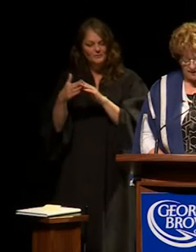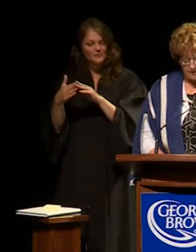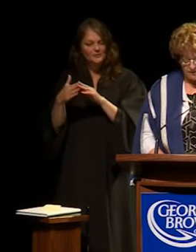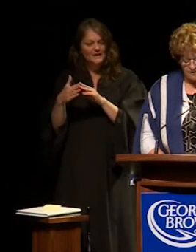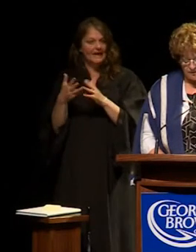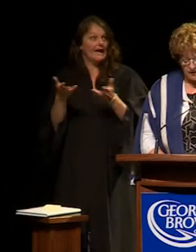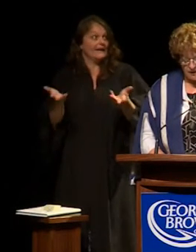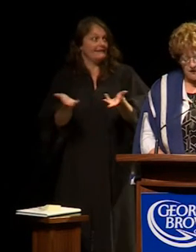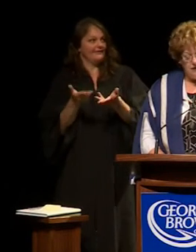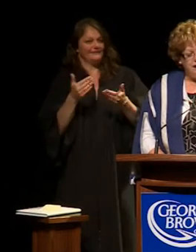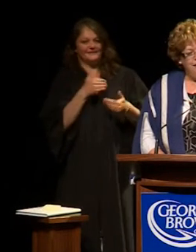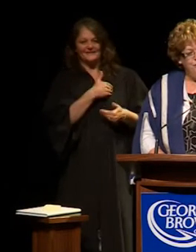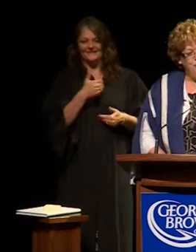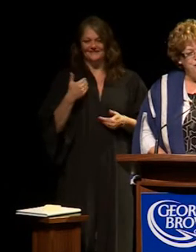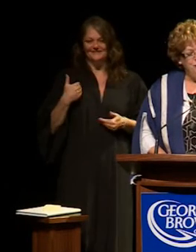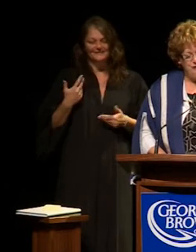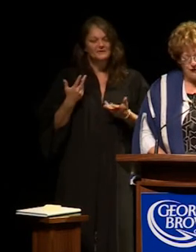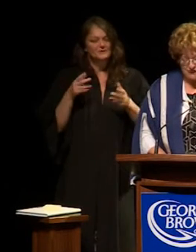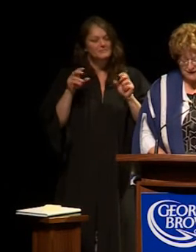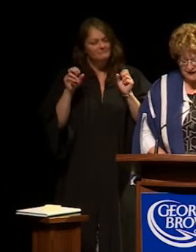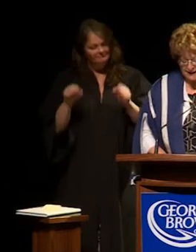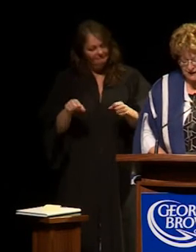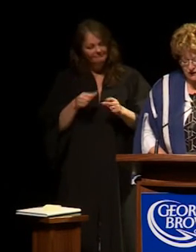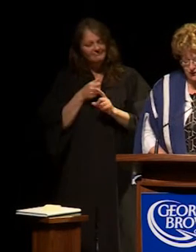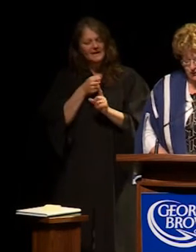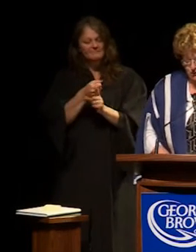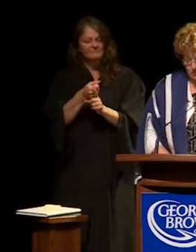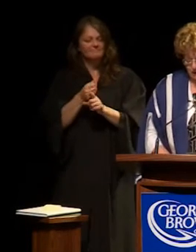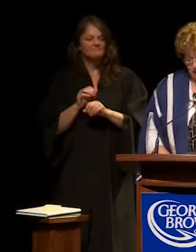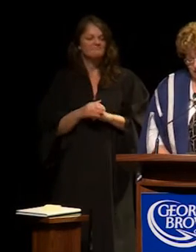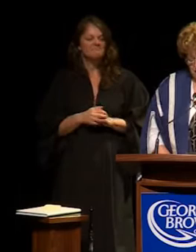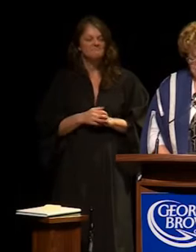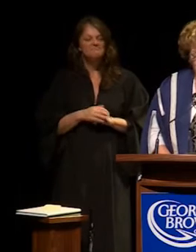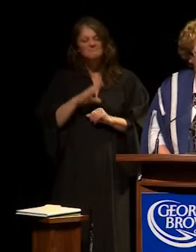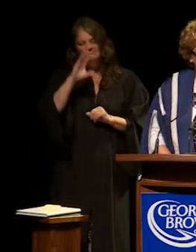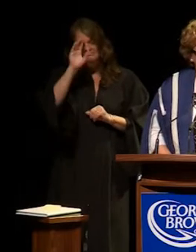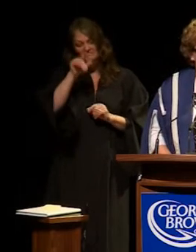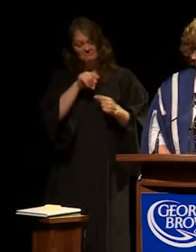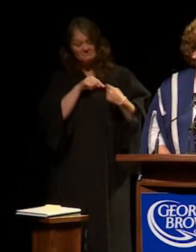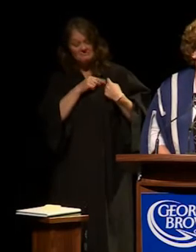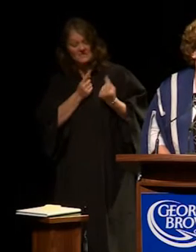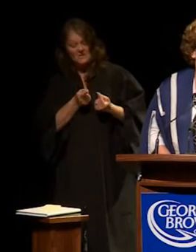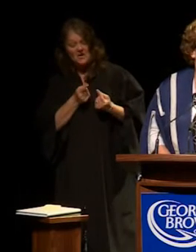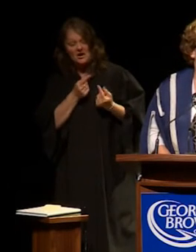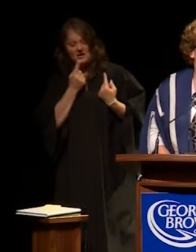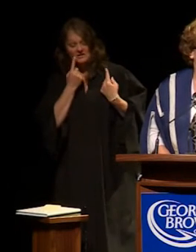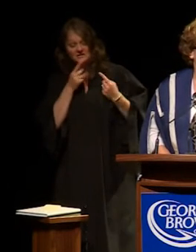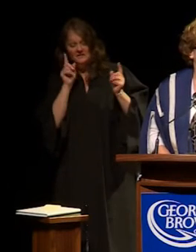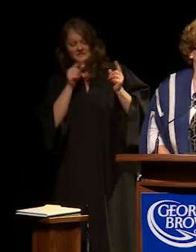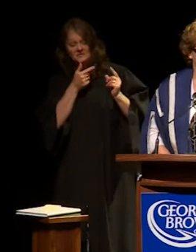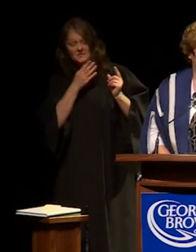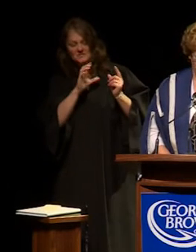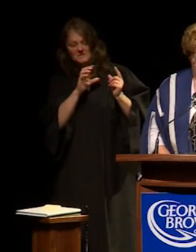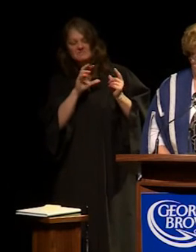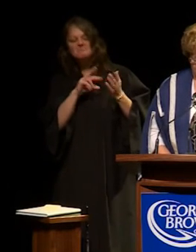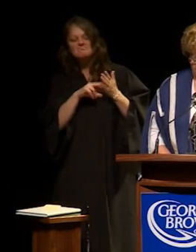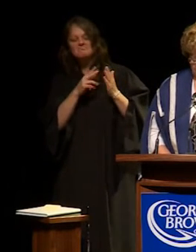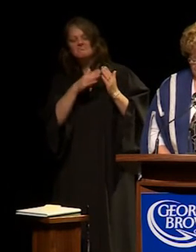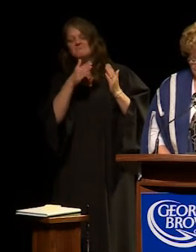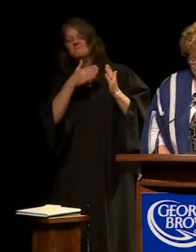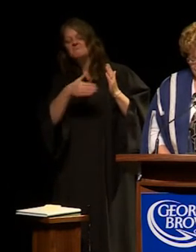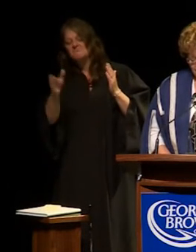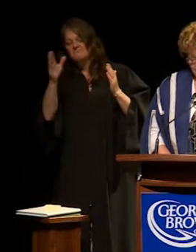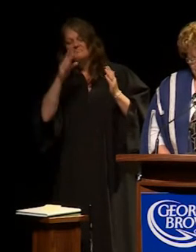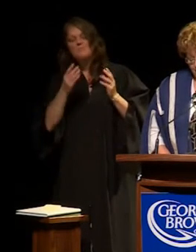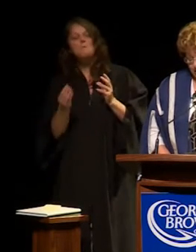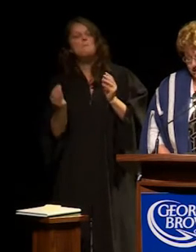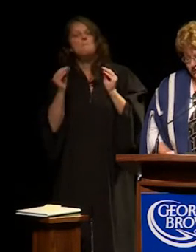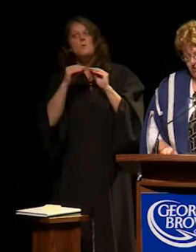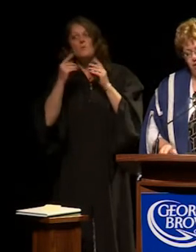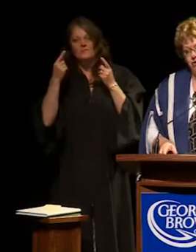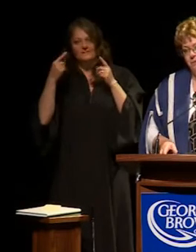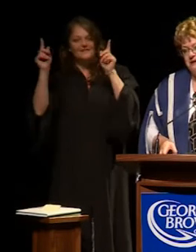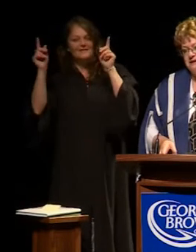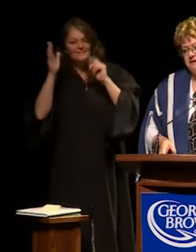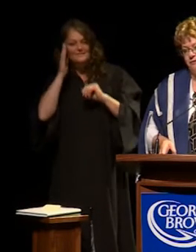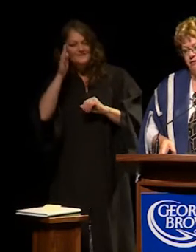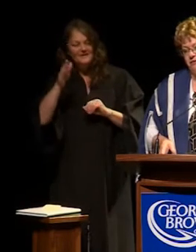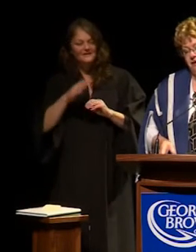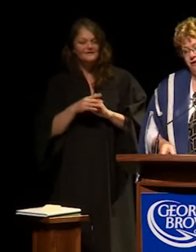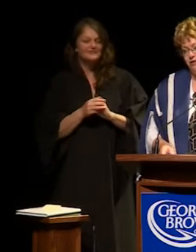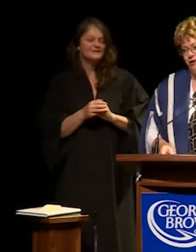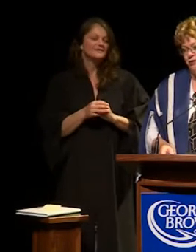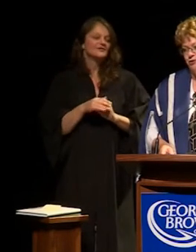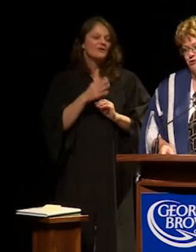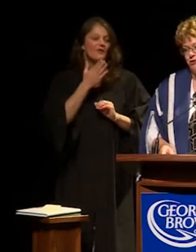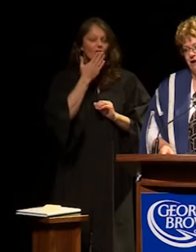city. I have no doubt that your success at George Brown is only the beginning of a bright new career. I wish you all the best